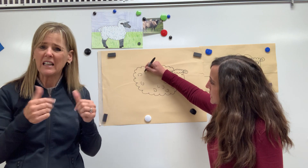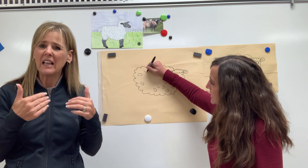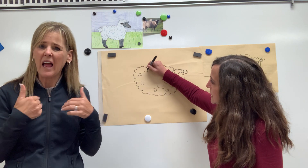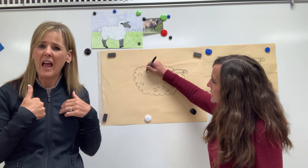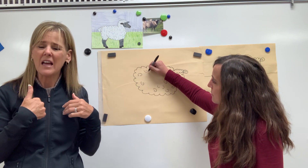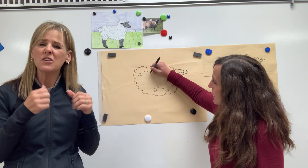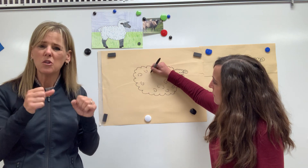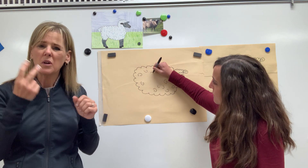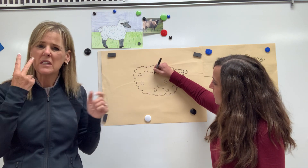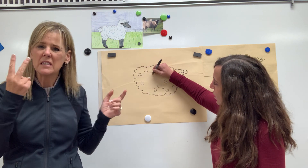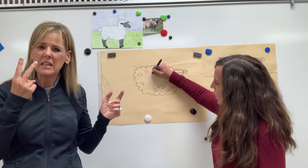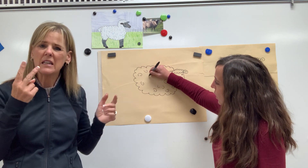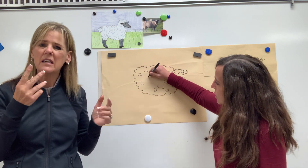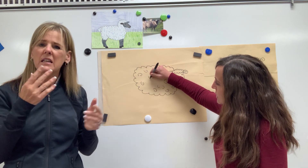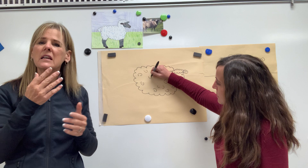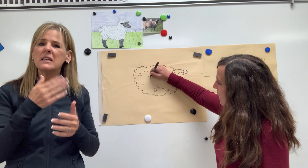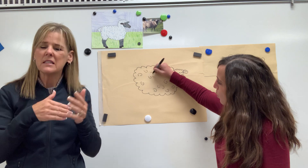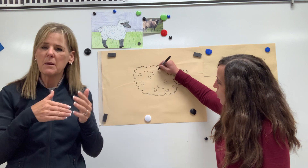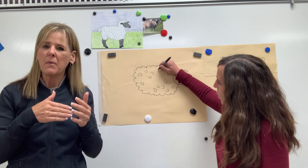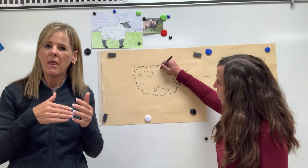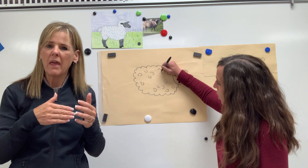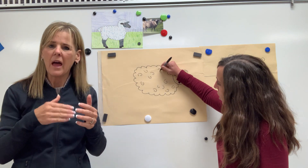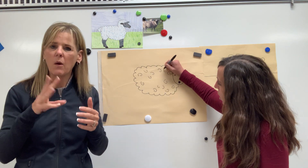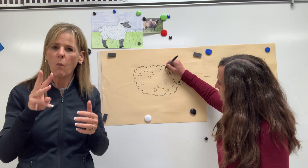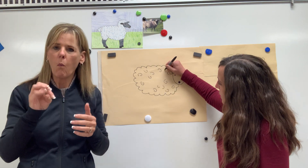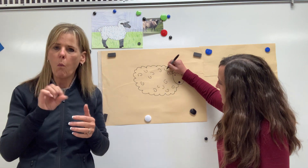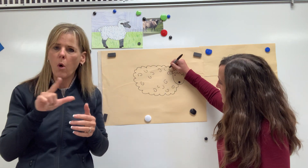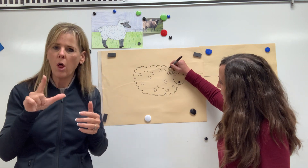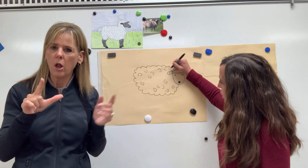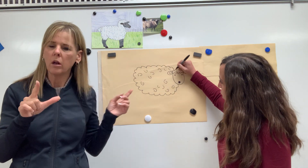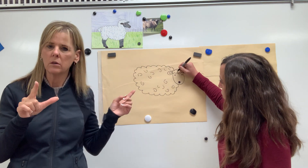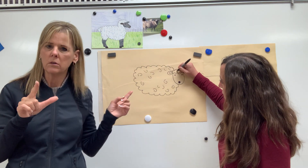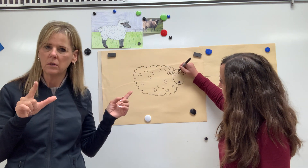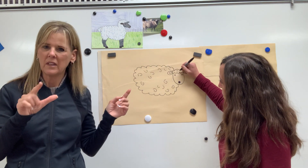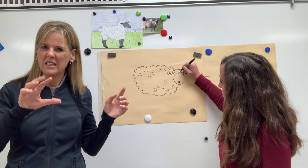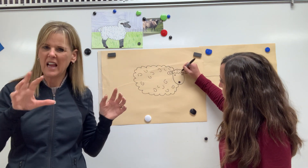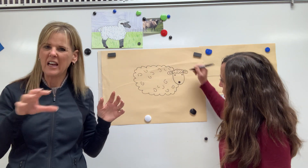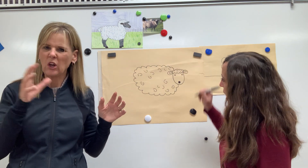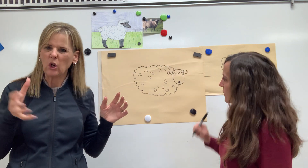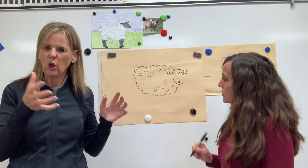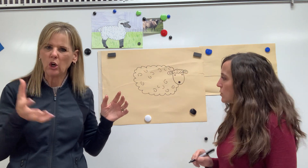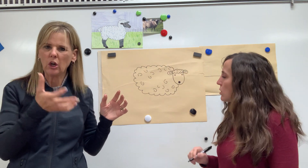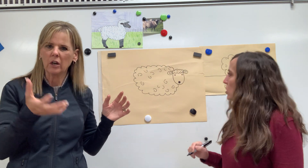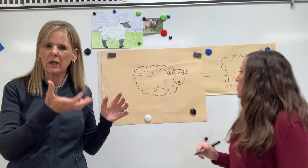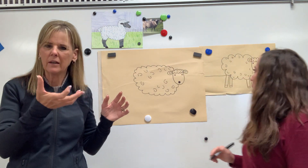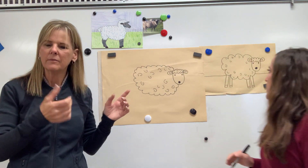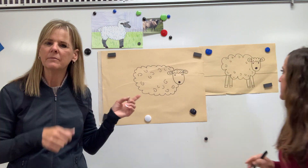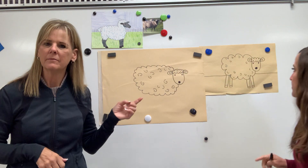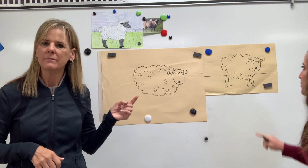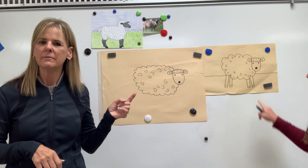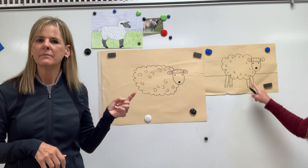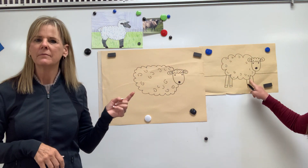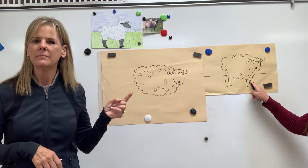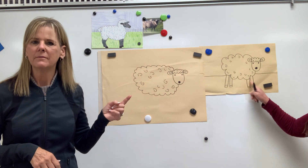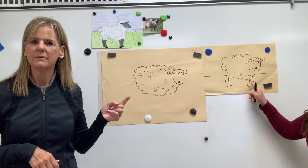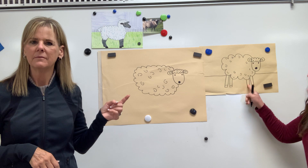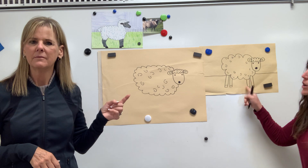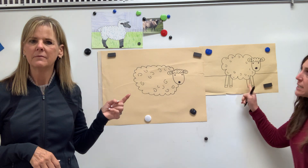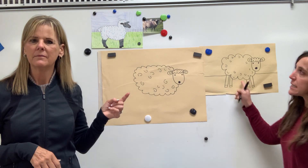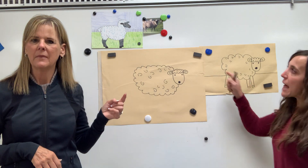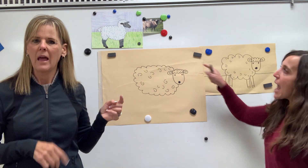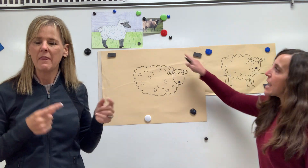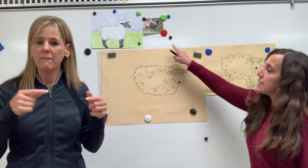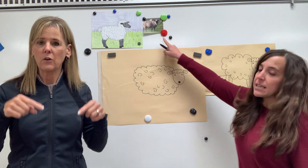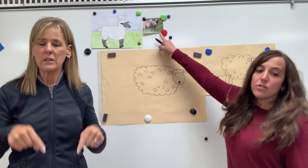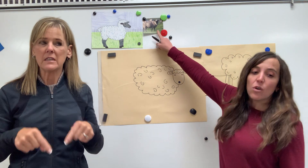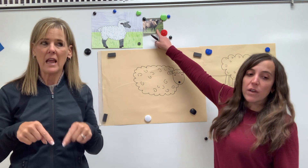some, you can see some of that fur, some of that wool that's kind of curly. So I'm just going to add a few little curve lines. And then for